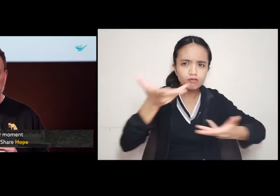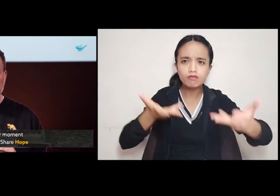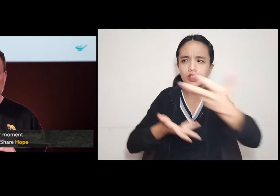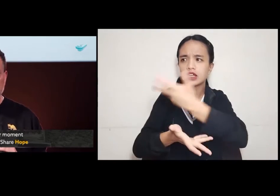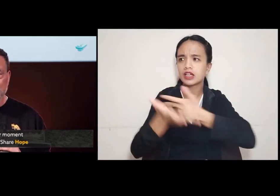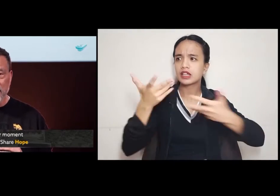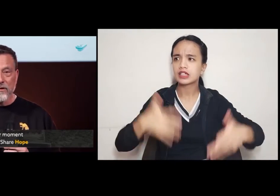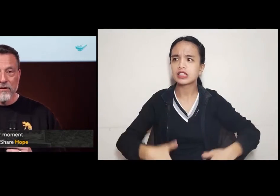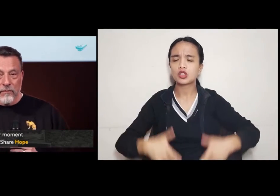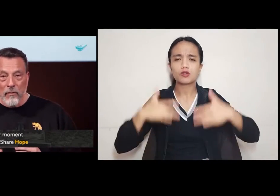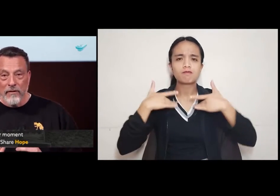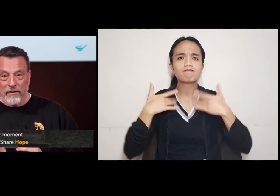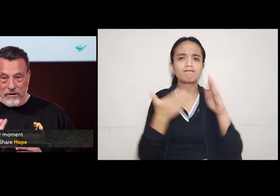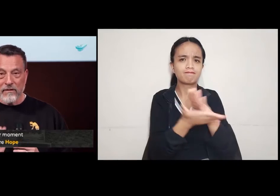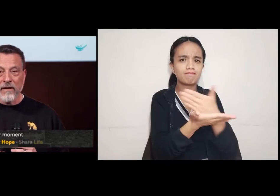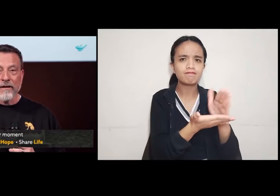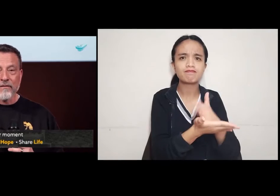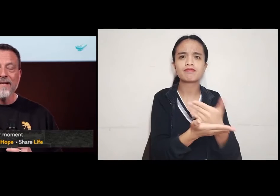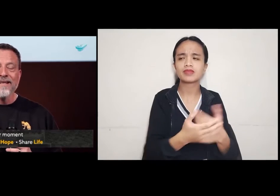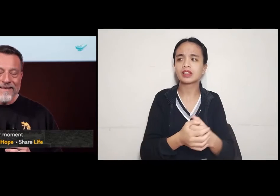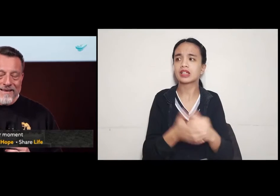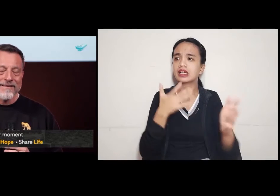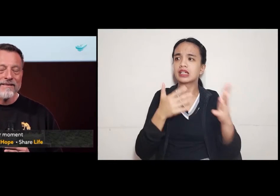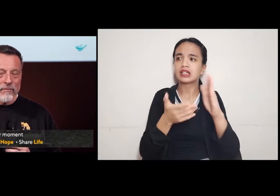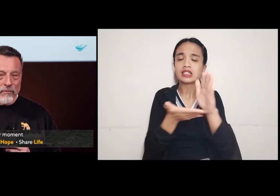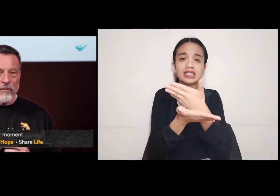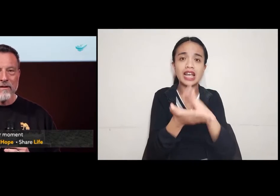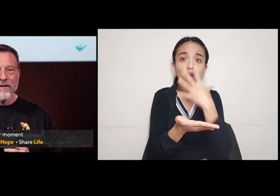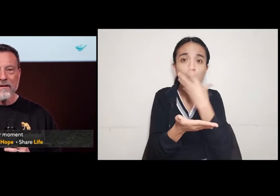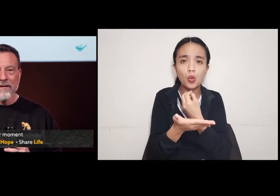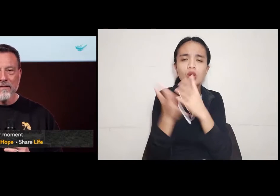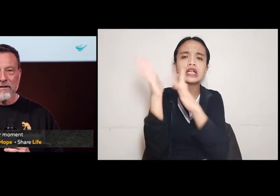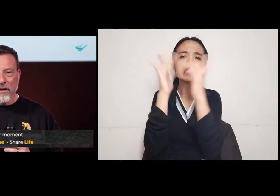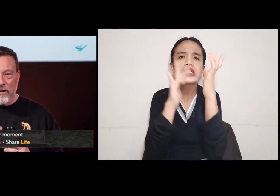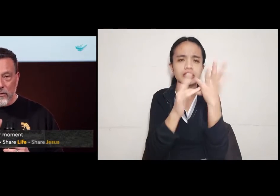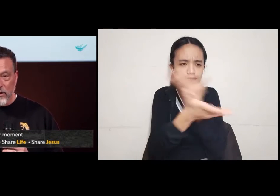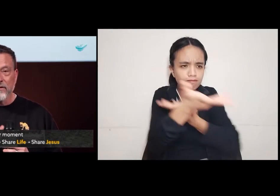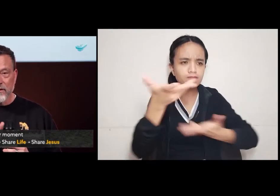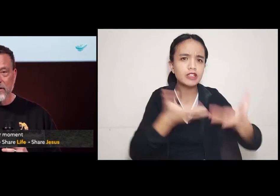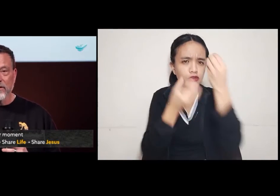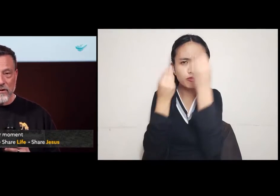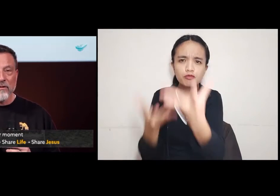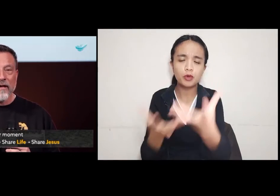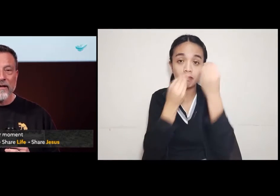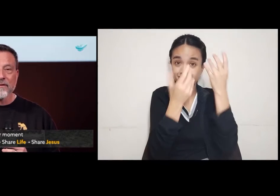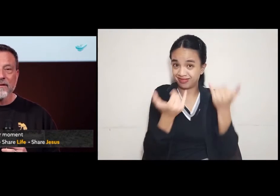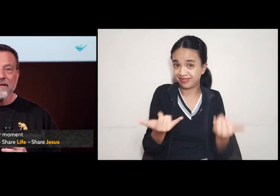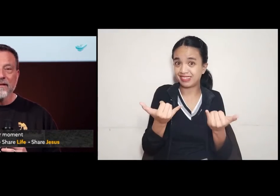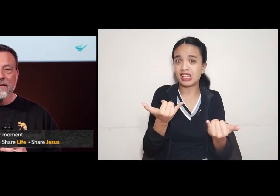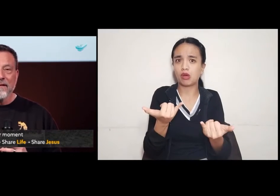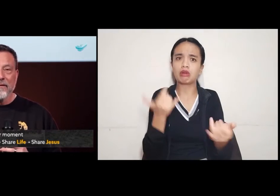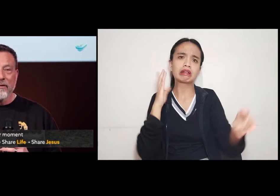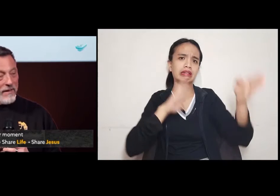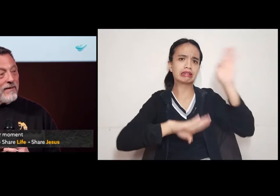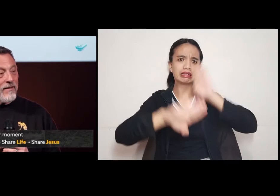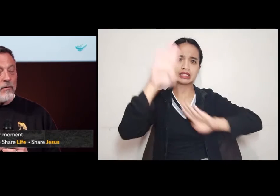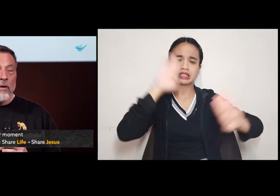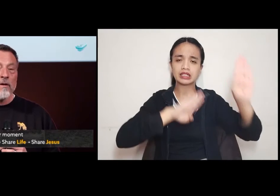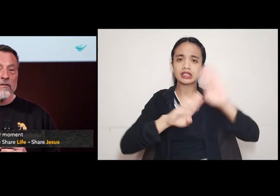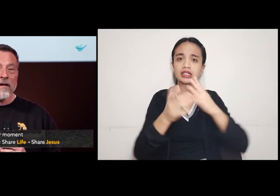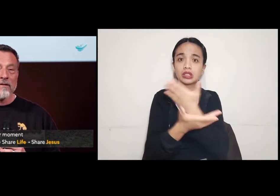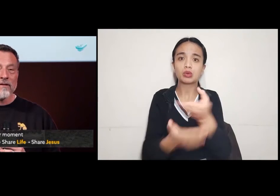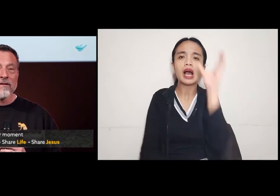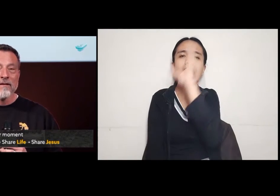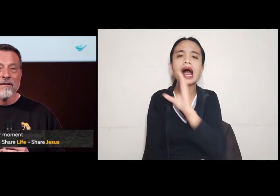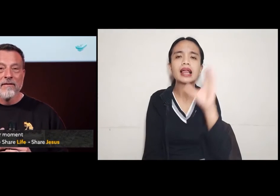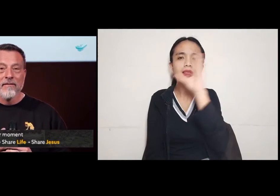hope. This is your moment to share life. This is your moment to share who Jesus is in your life. Because in this moment